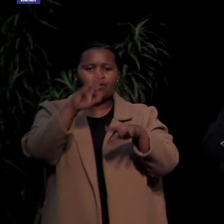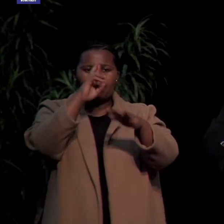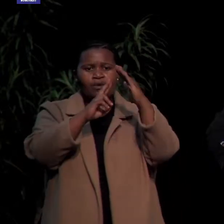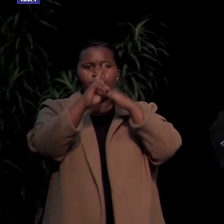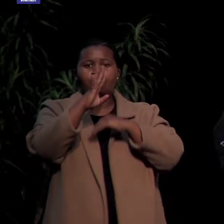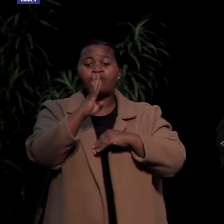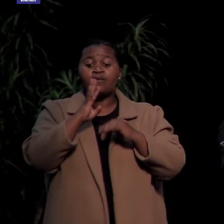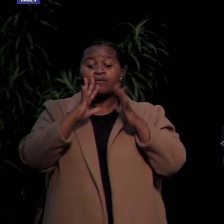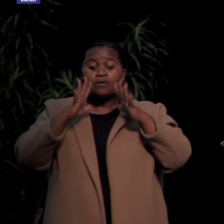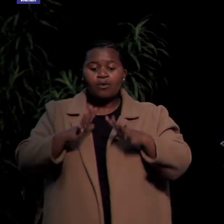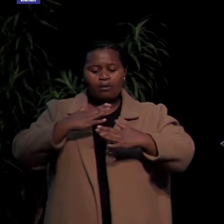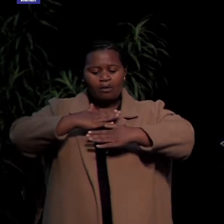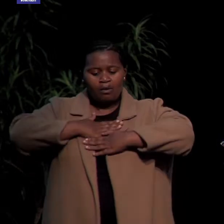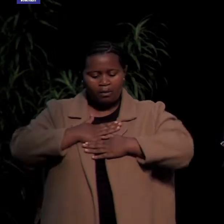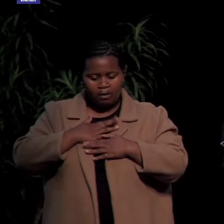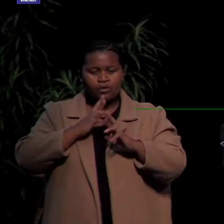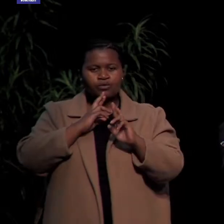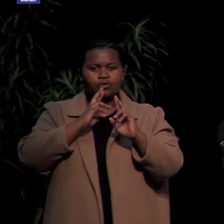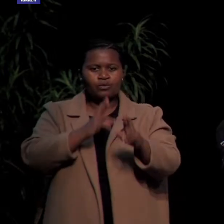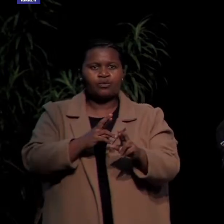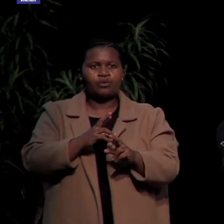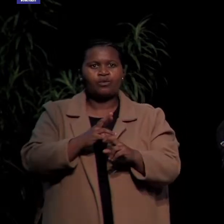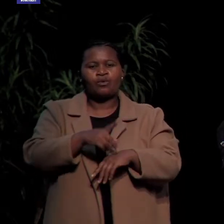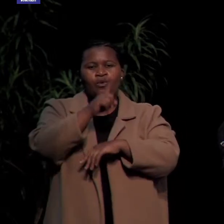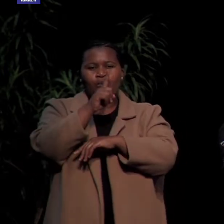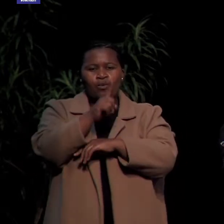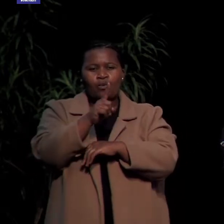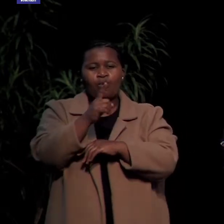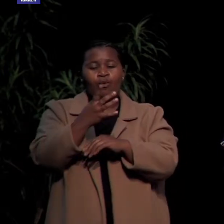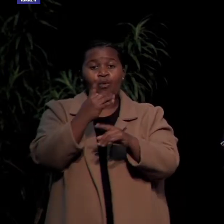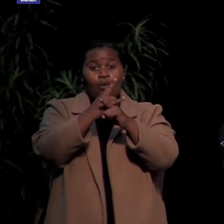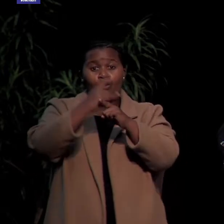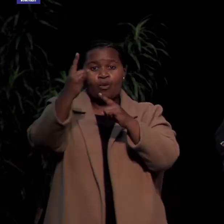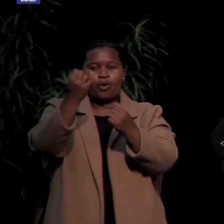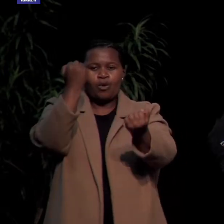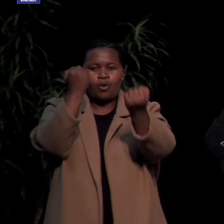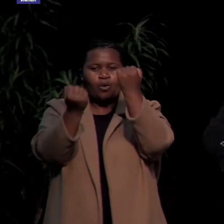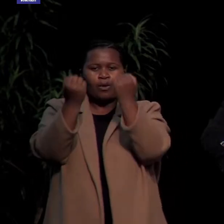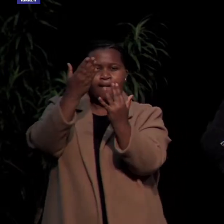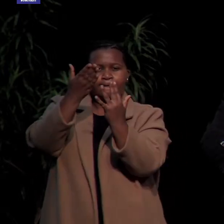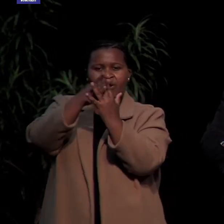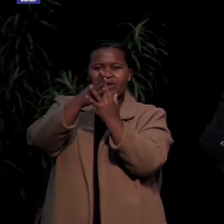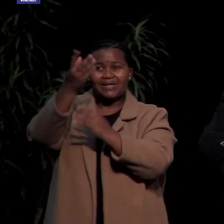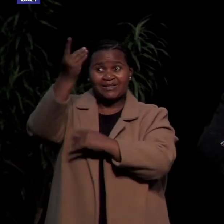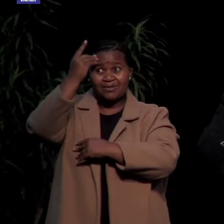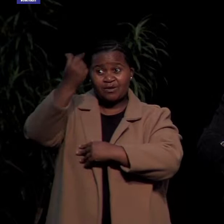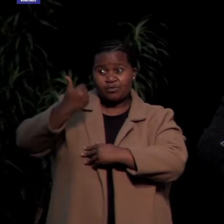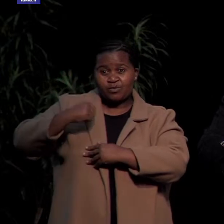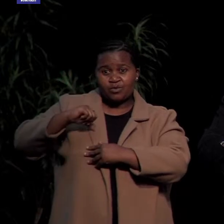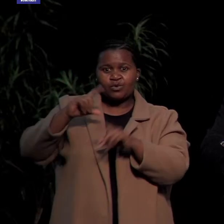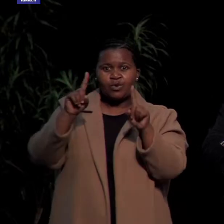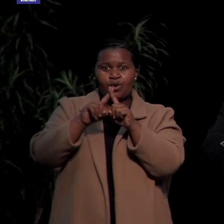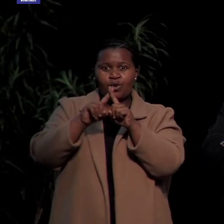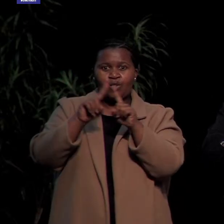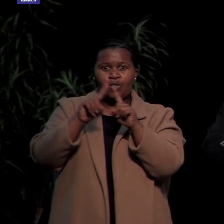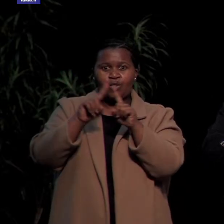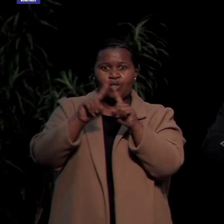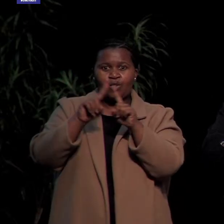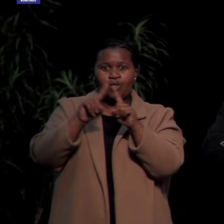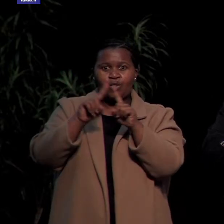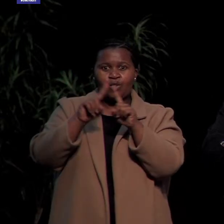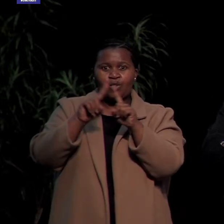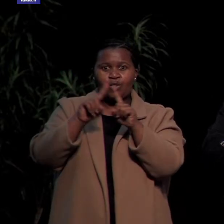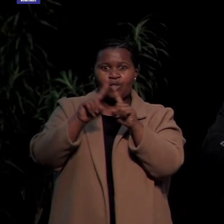Speaker, we are pleased to report that we have one of the court case in a matter between eThekwini Municipality and Westville